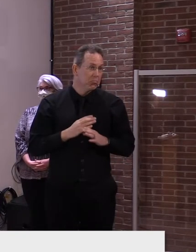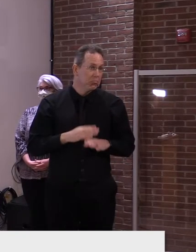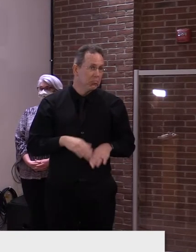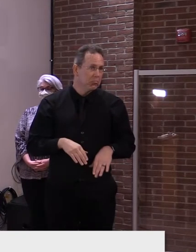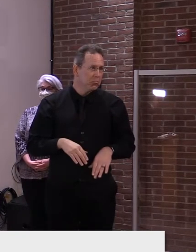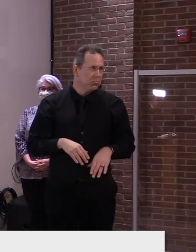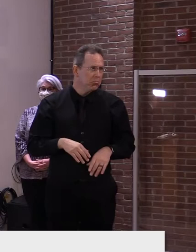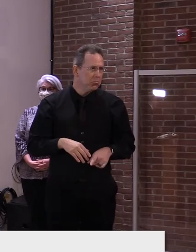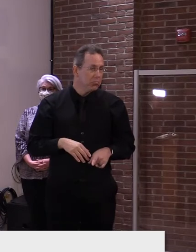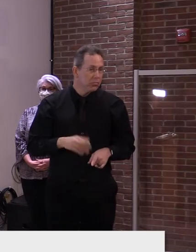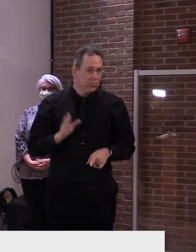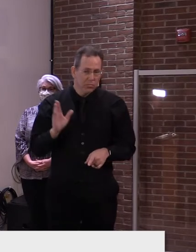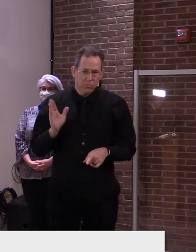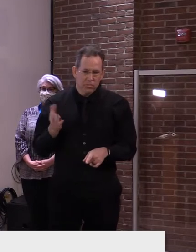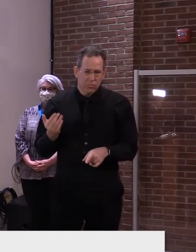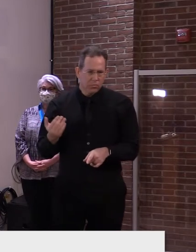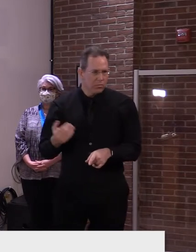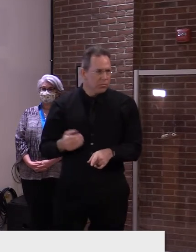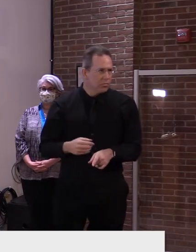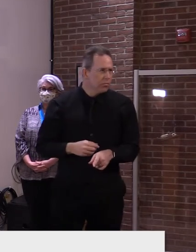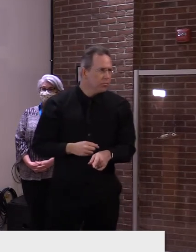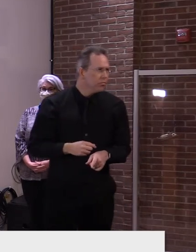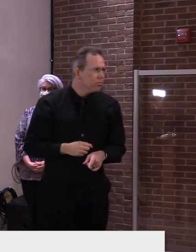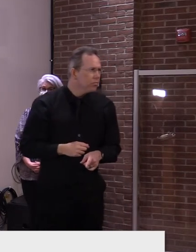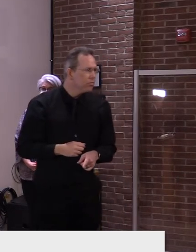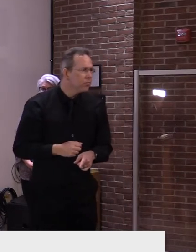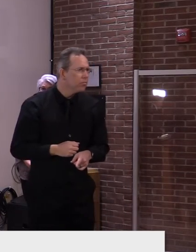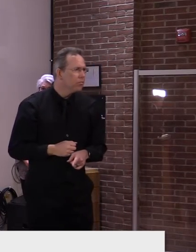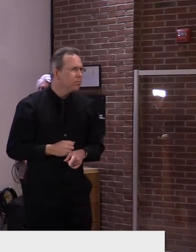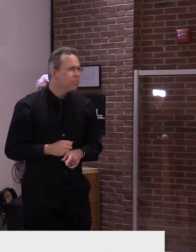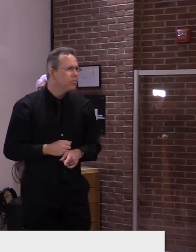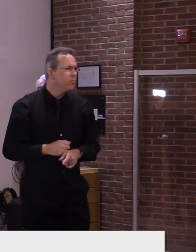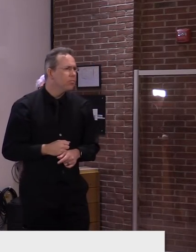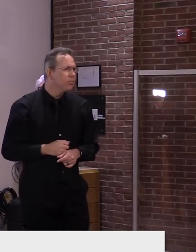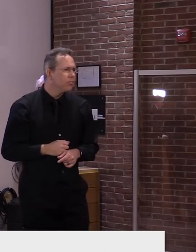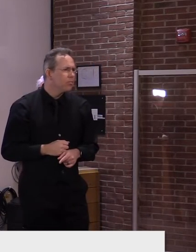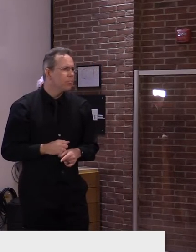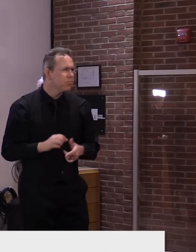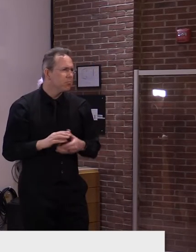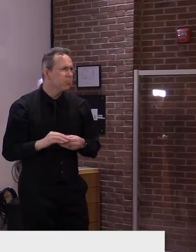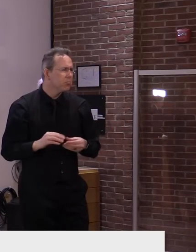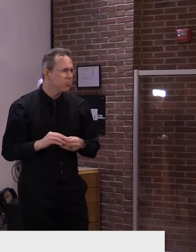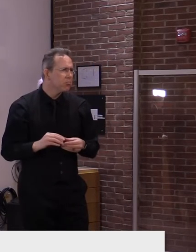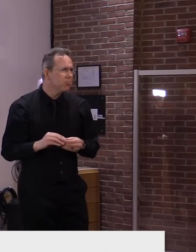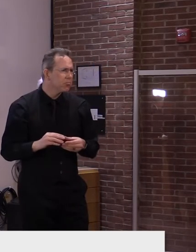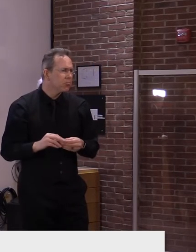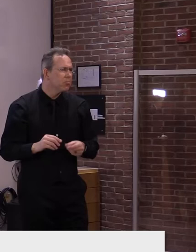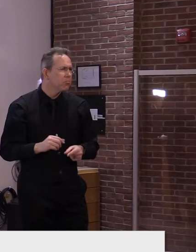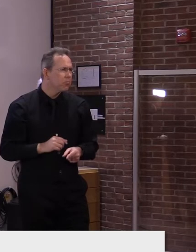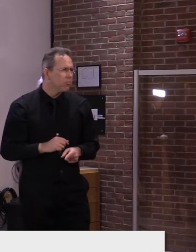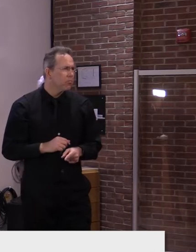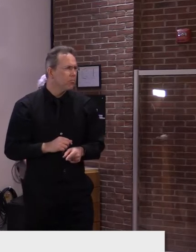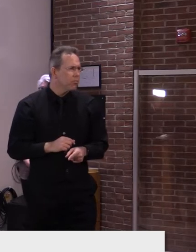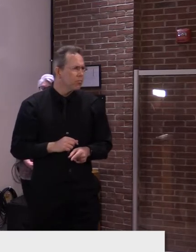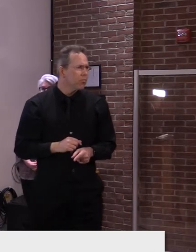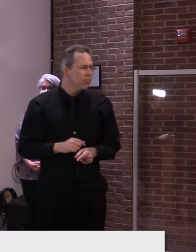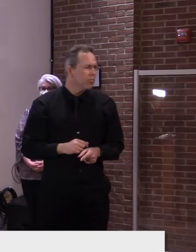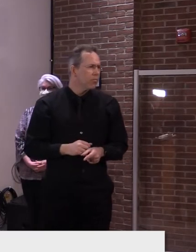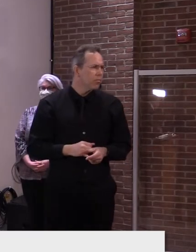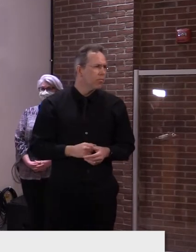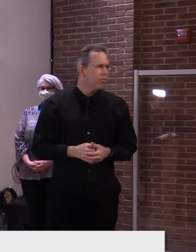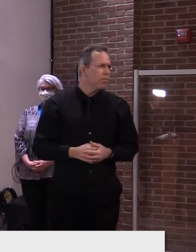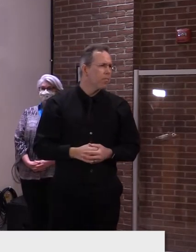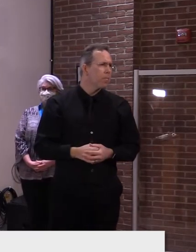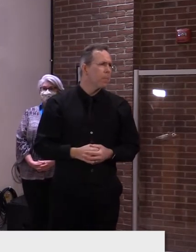Hi, Governor. The House is preparing its budget proposal, and lawmakers are looking to use a lot of the new federal money the state will be